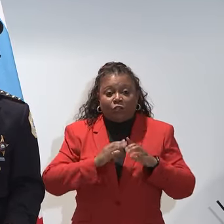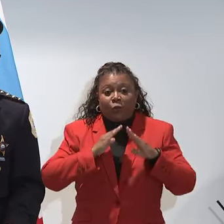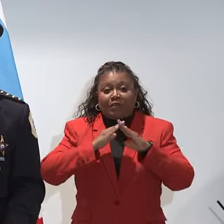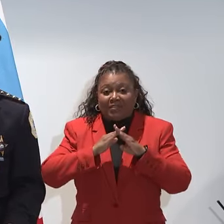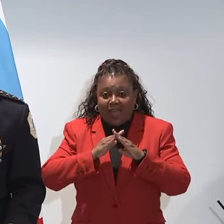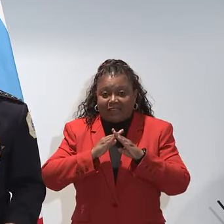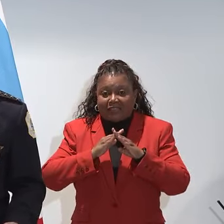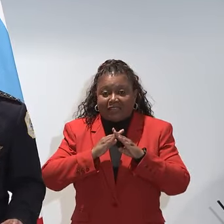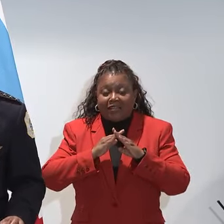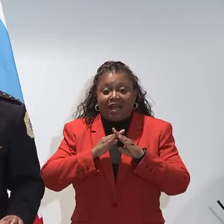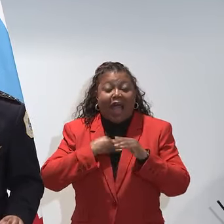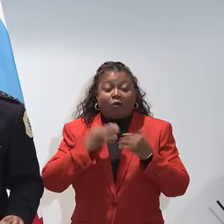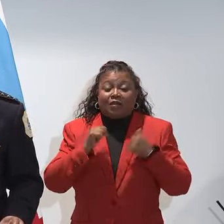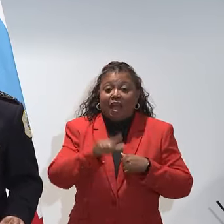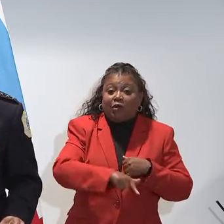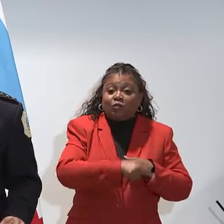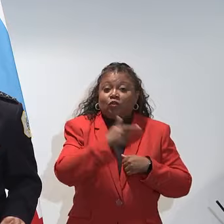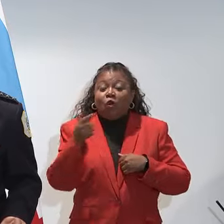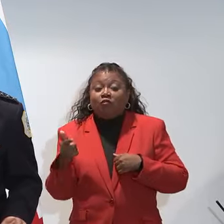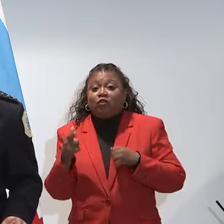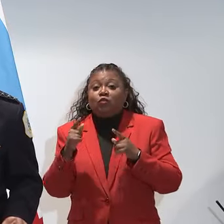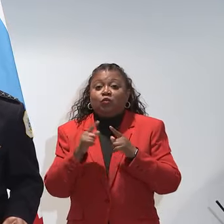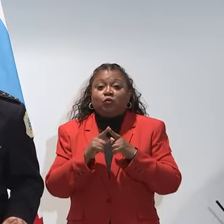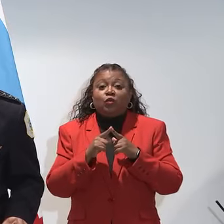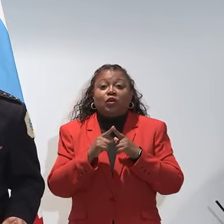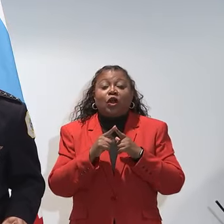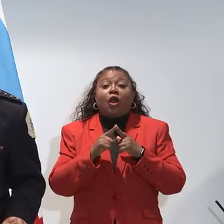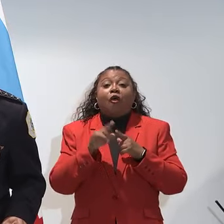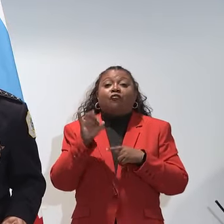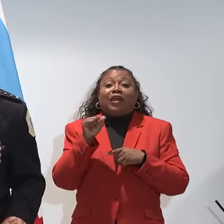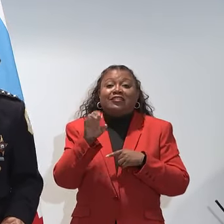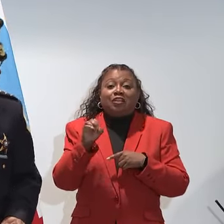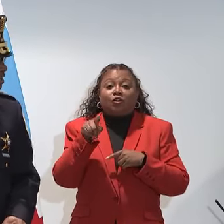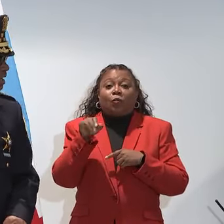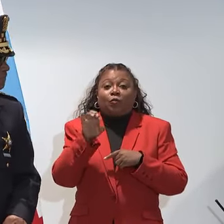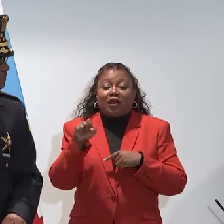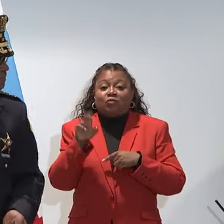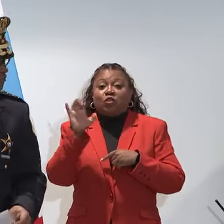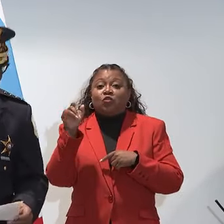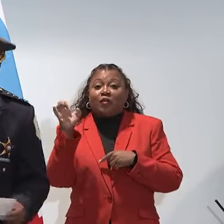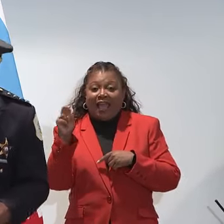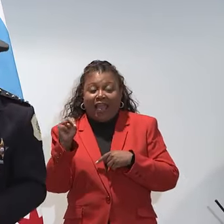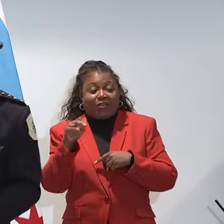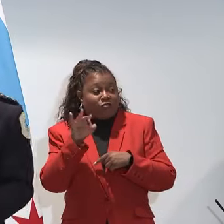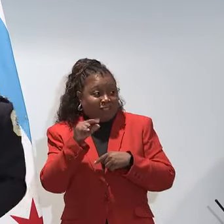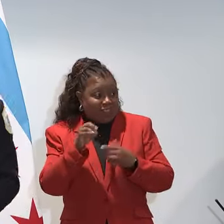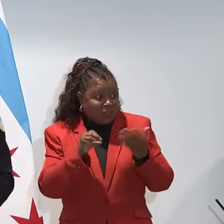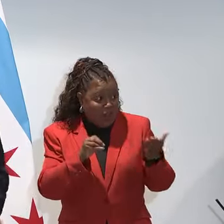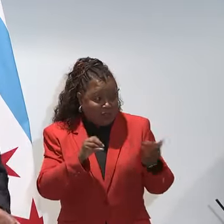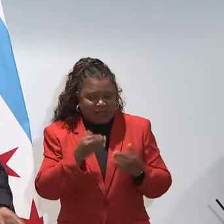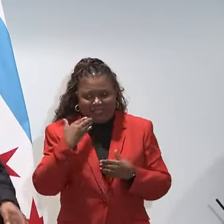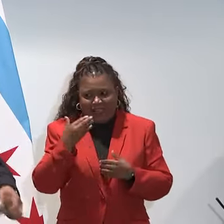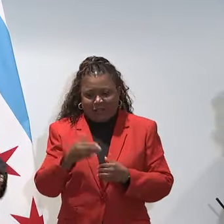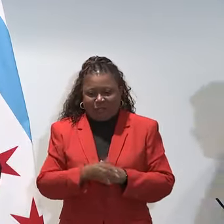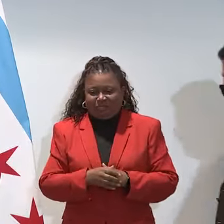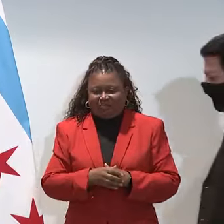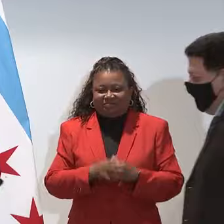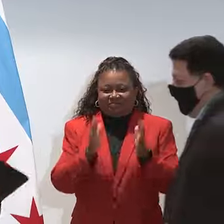you. I will now turn everything over to Francisco Perez with UCAN. Francisco.